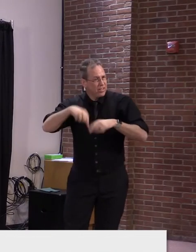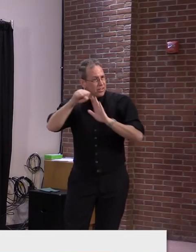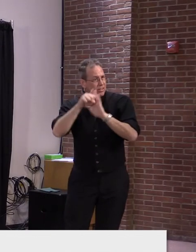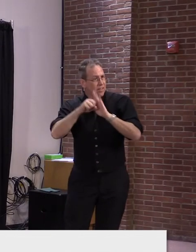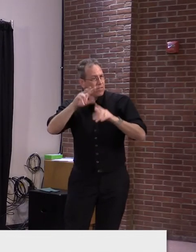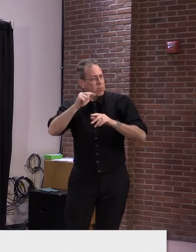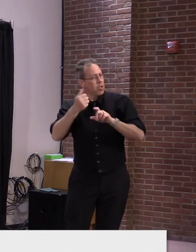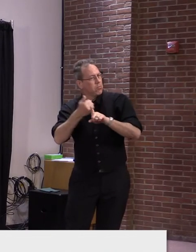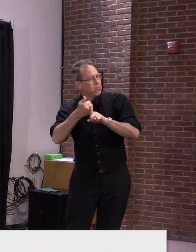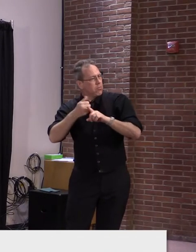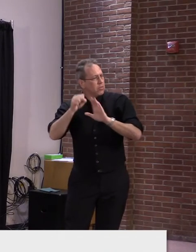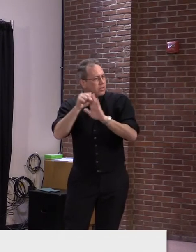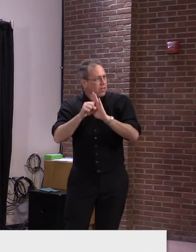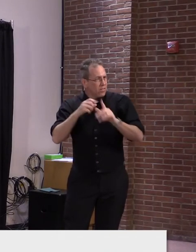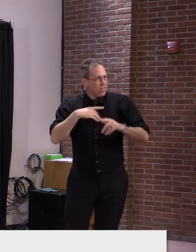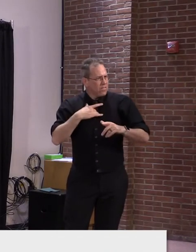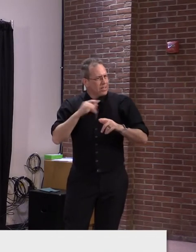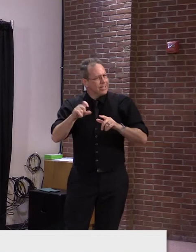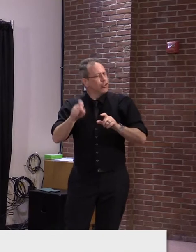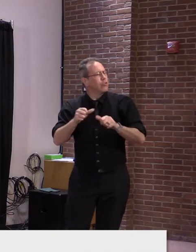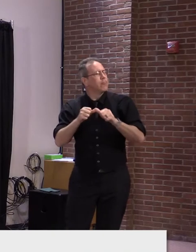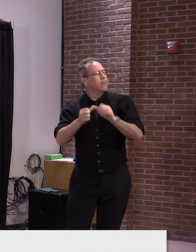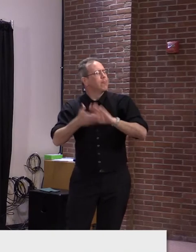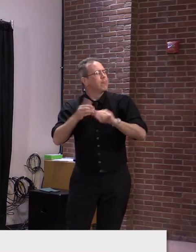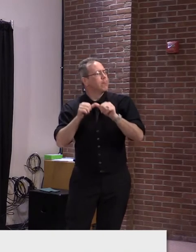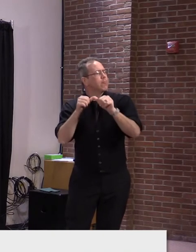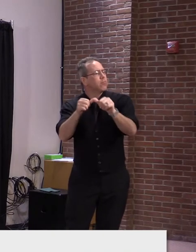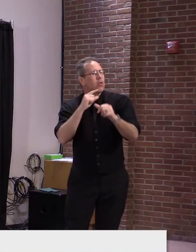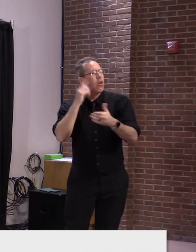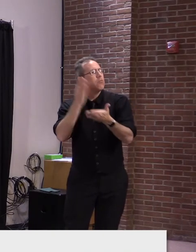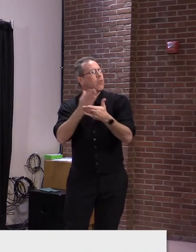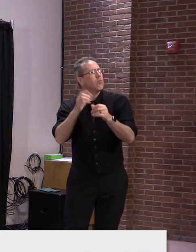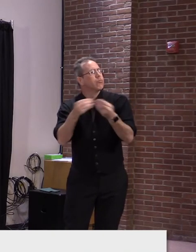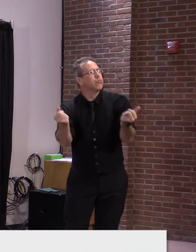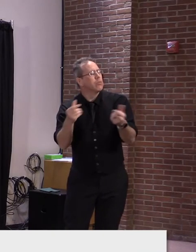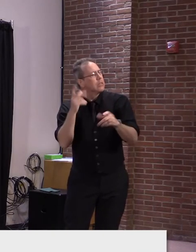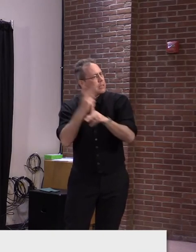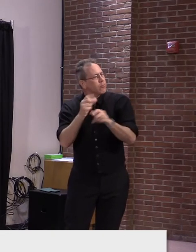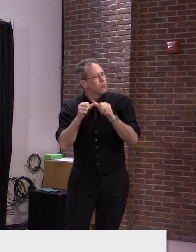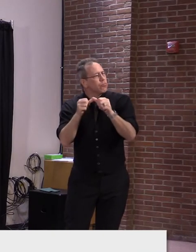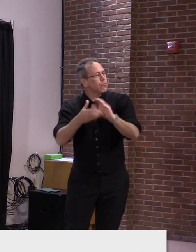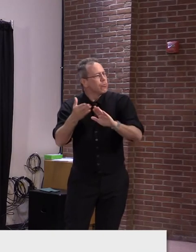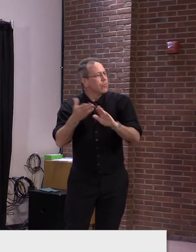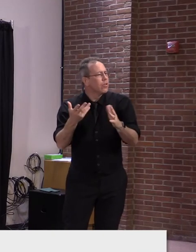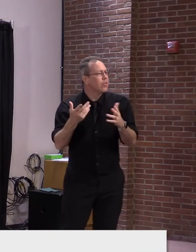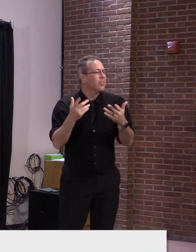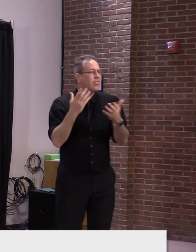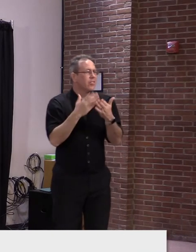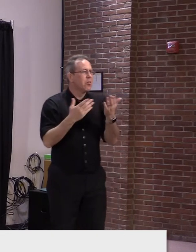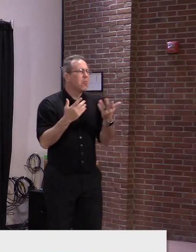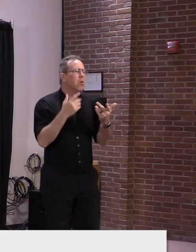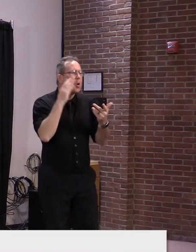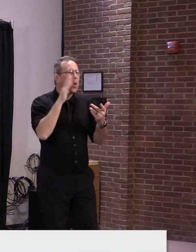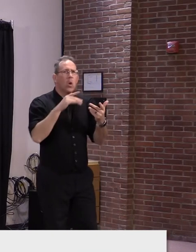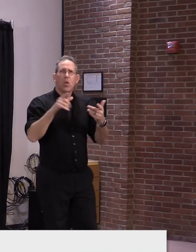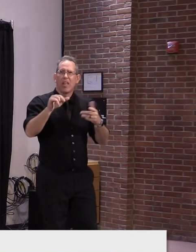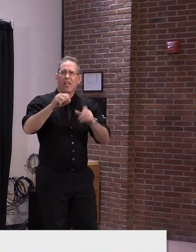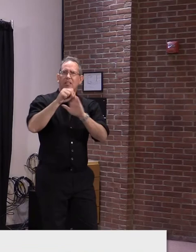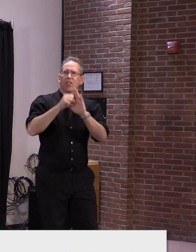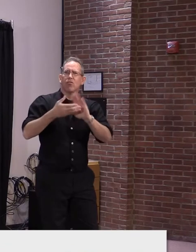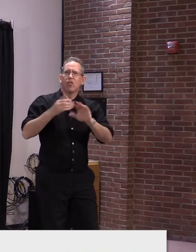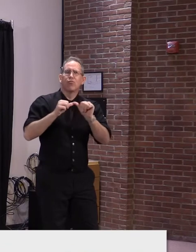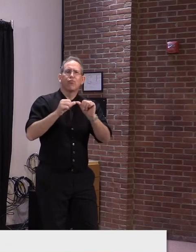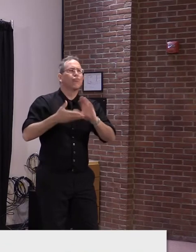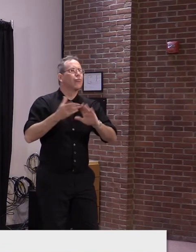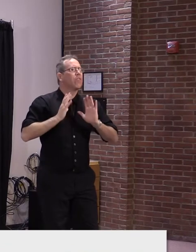that you envision needing to hold on to, or now that it's been done and sort of it's understood how to accomplish it,